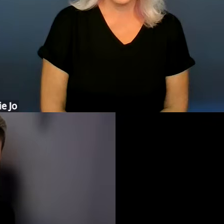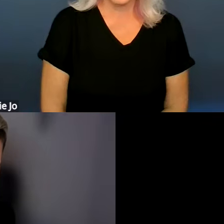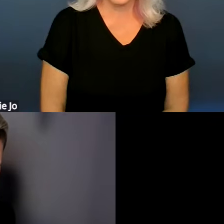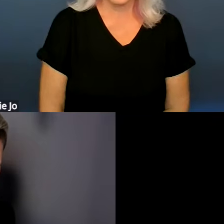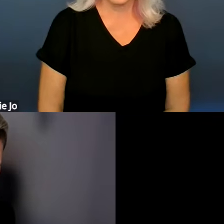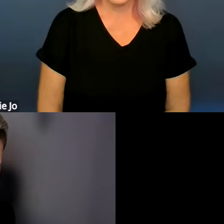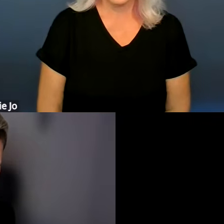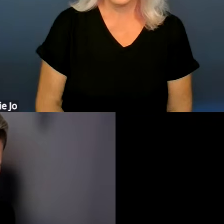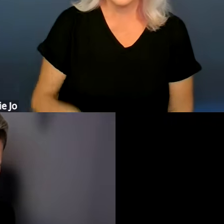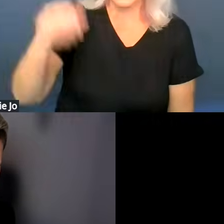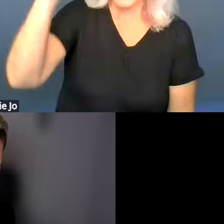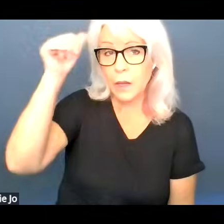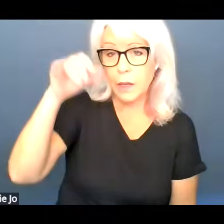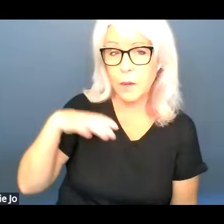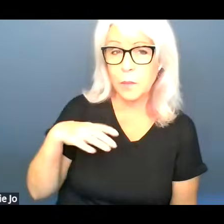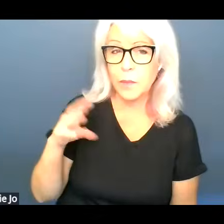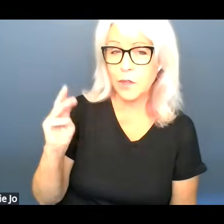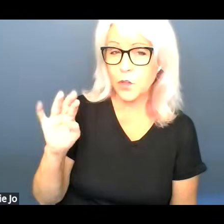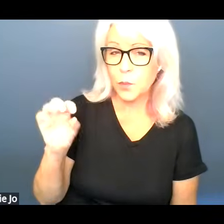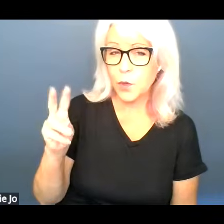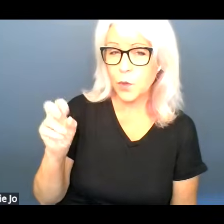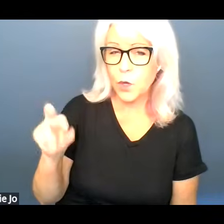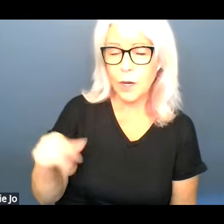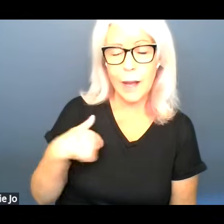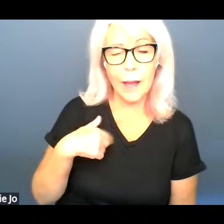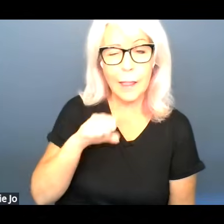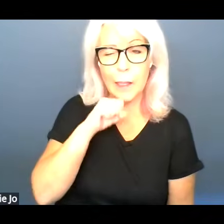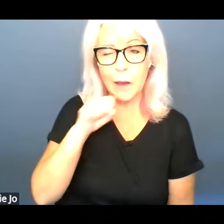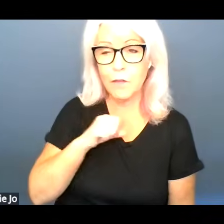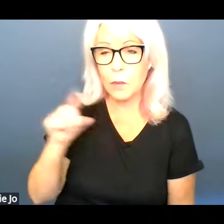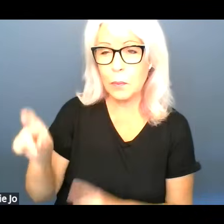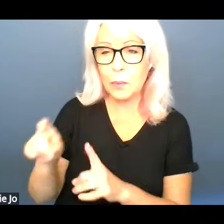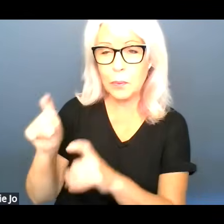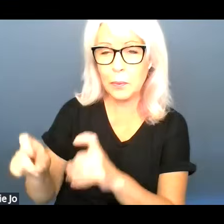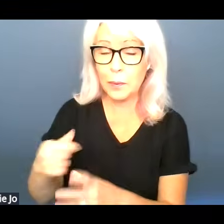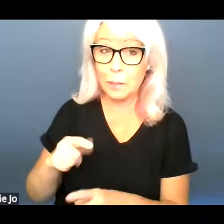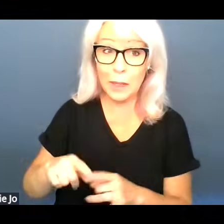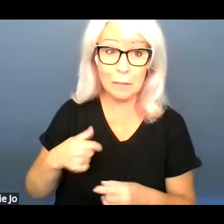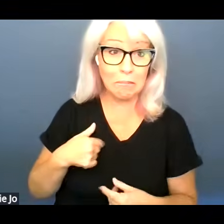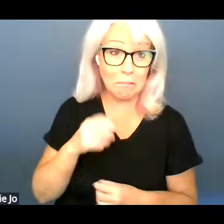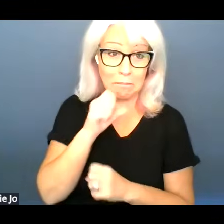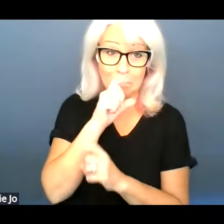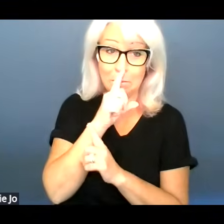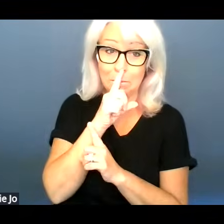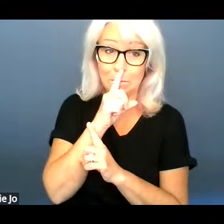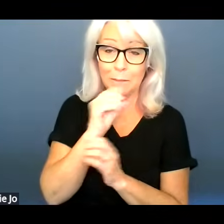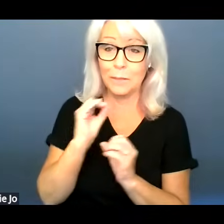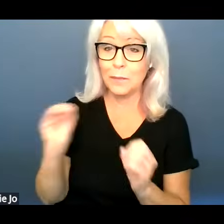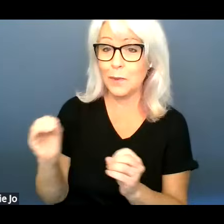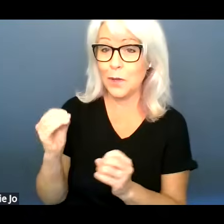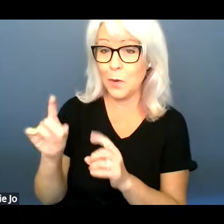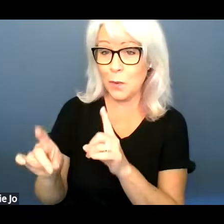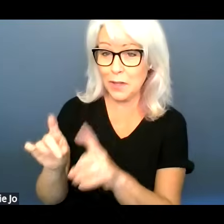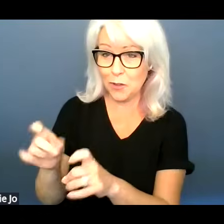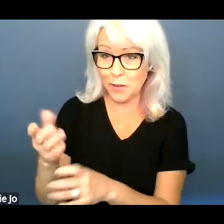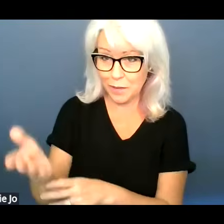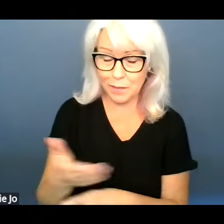Mr. Brewer, you know how I love to ask you questions, but I just don't have any to ask you on this one. So I think we're all set. Thank you, Mr. Very Chair.